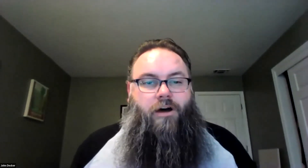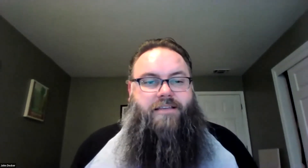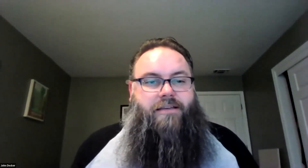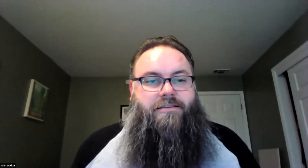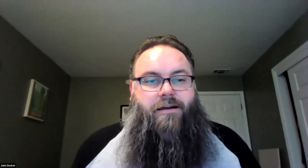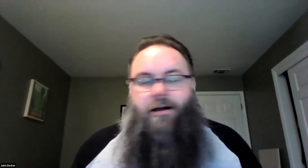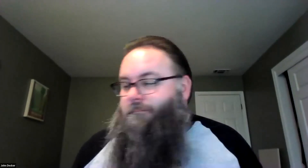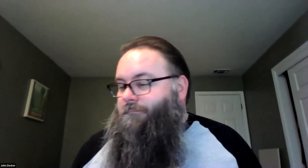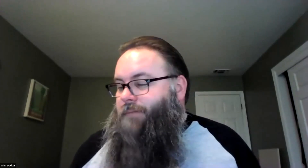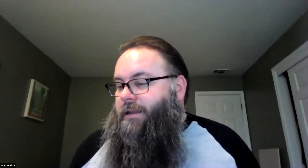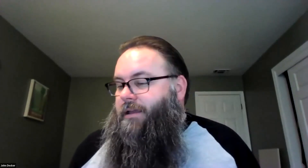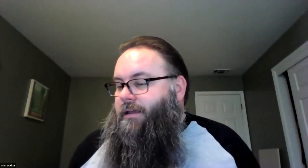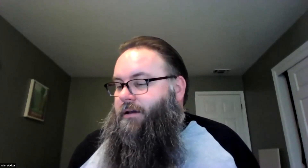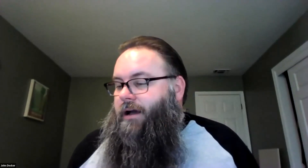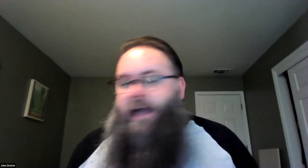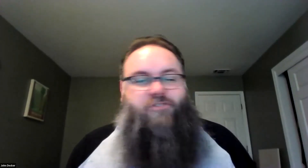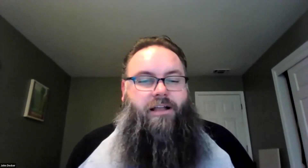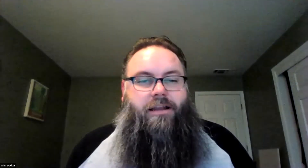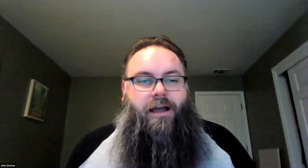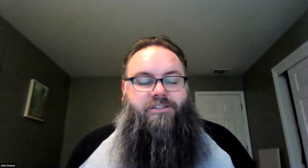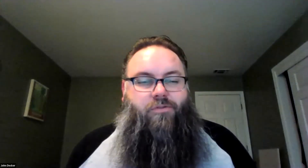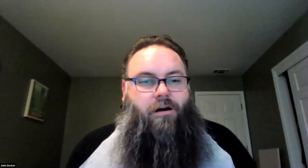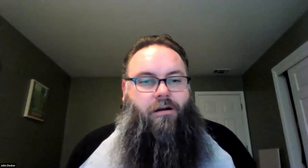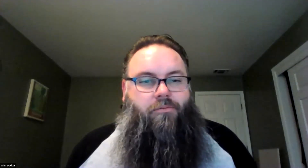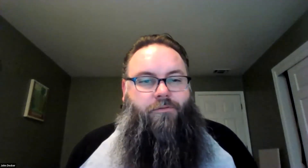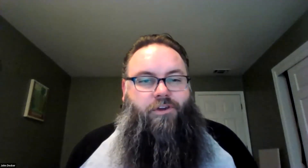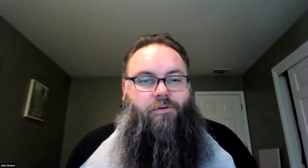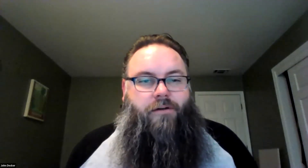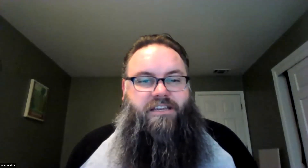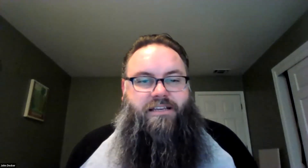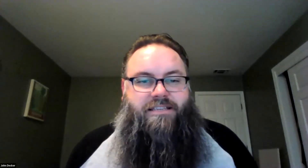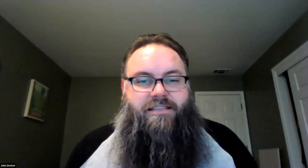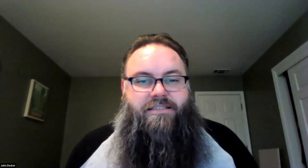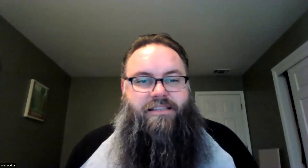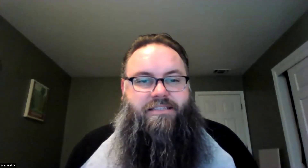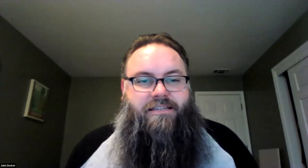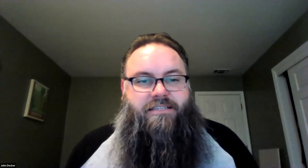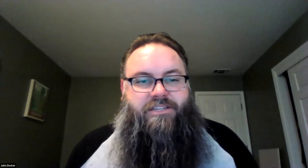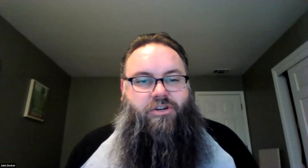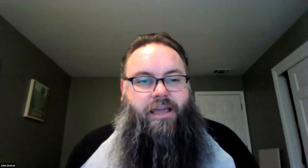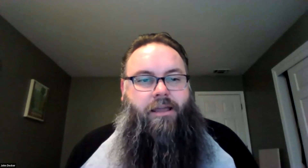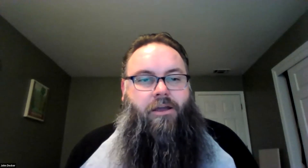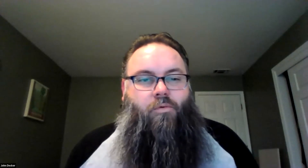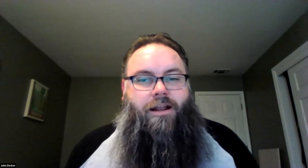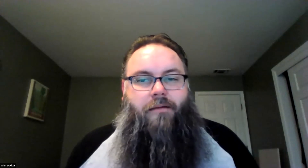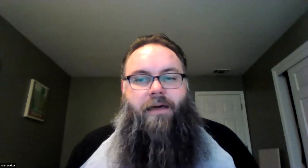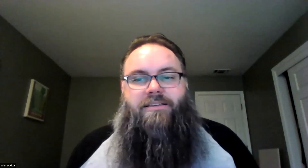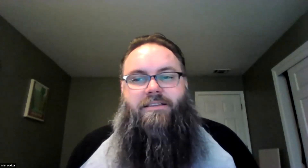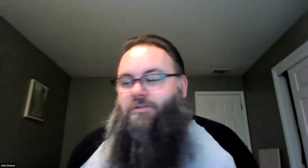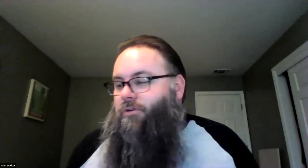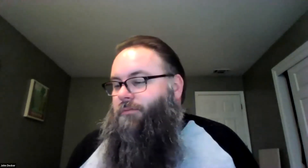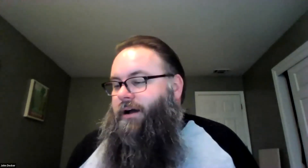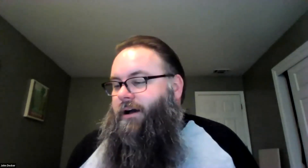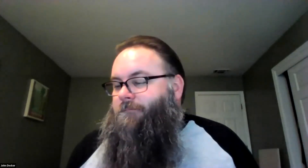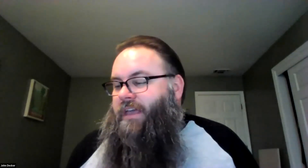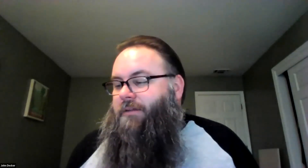allowable process. But after Helen and I do our review of DDS's list that they sent us yesterday, we're going to come back to